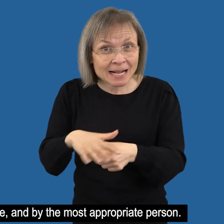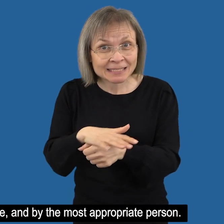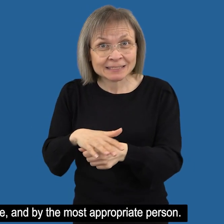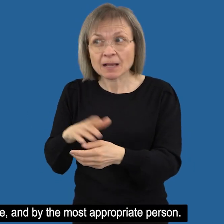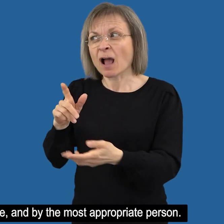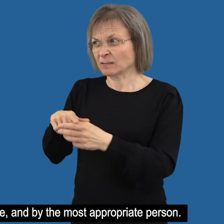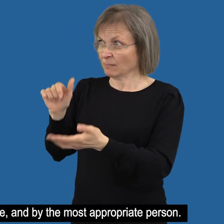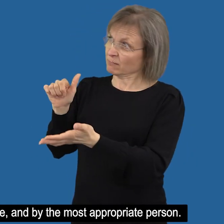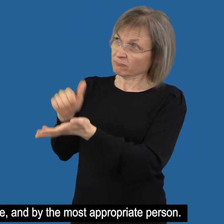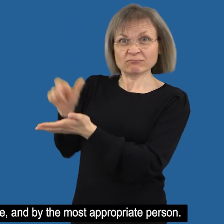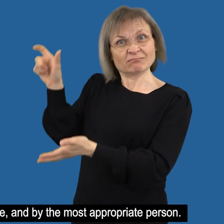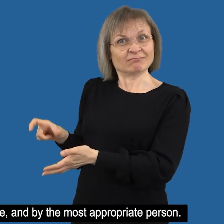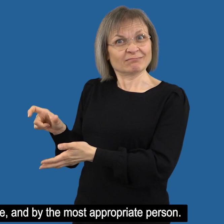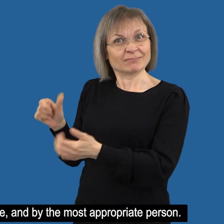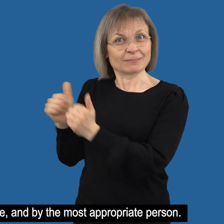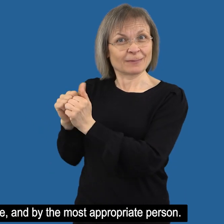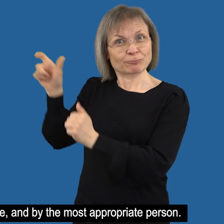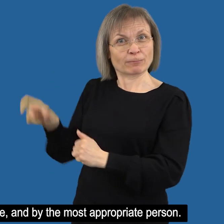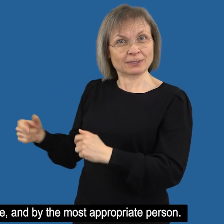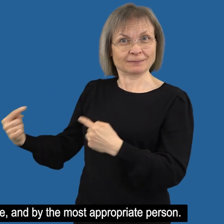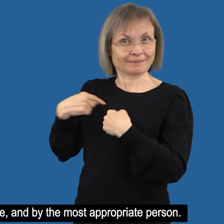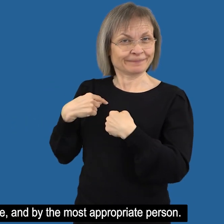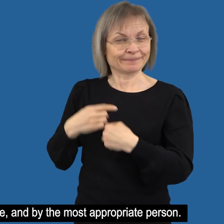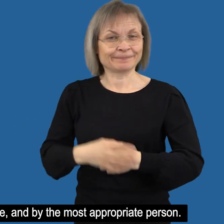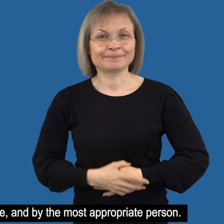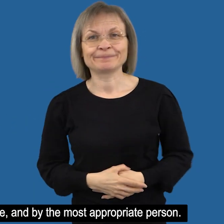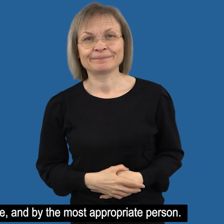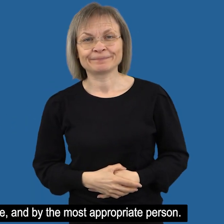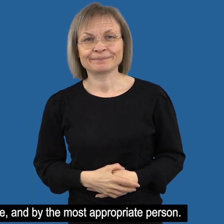right place and by the most appropriate person.